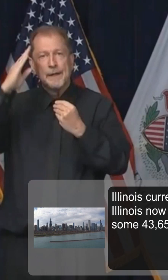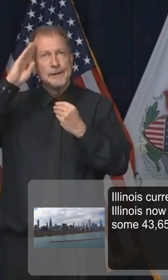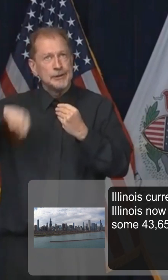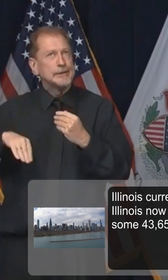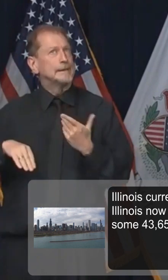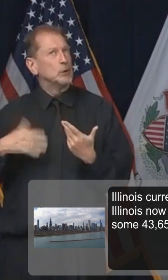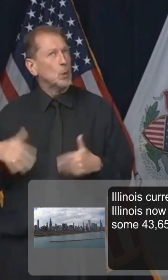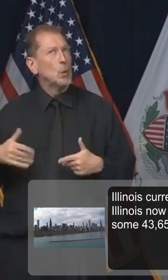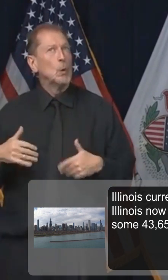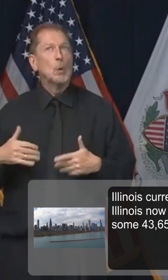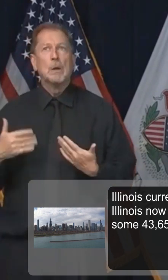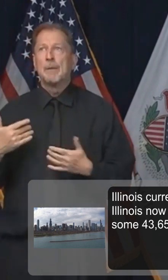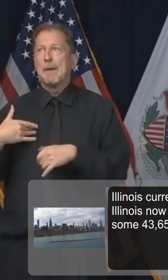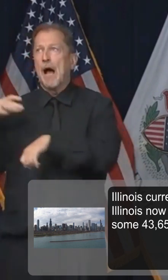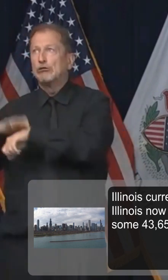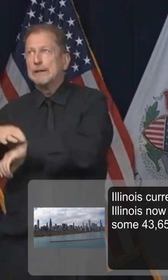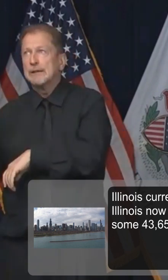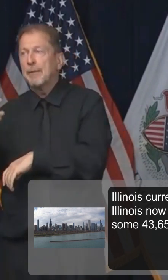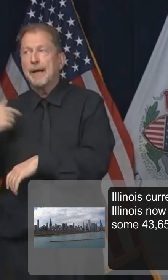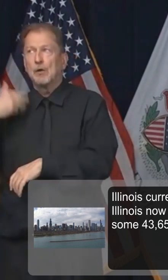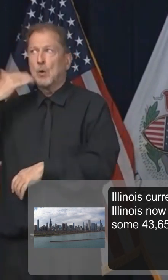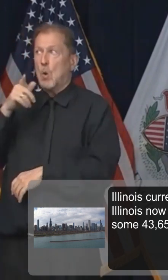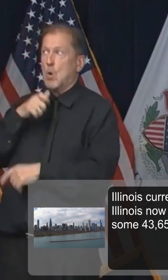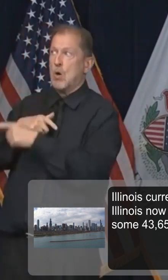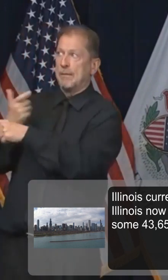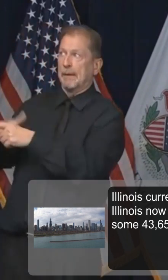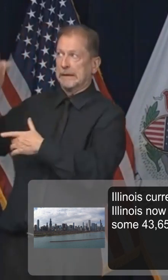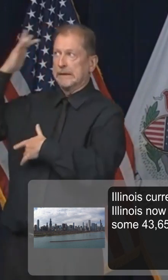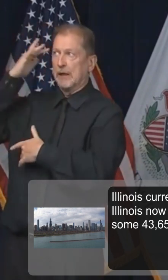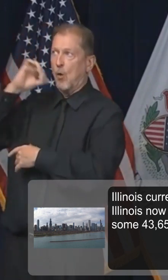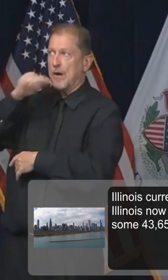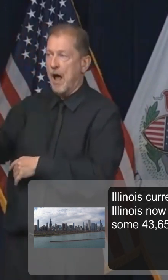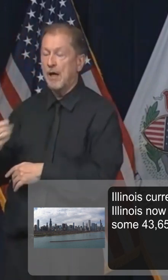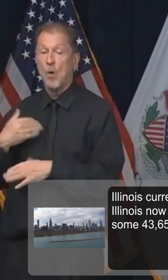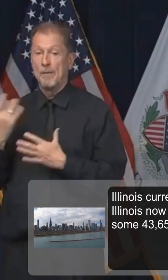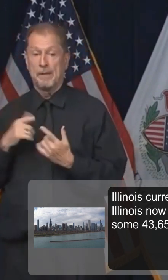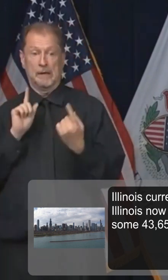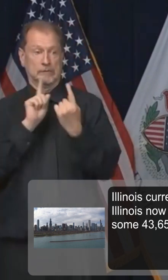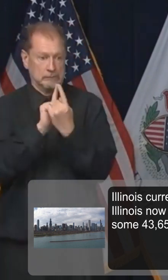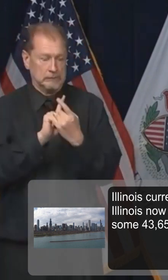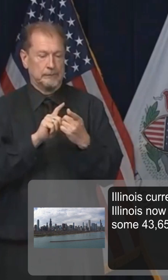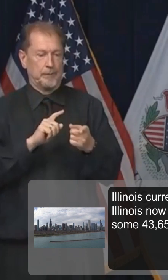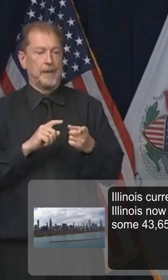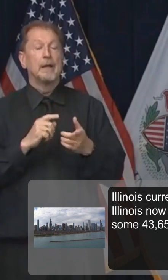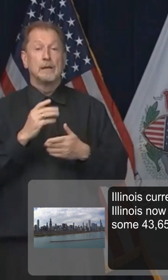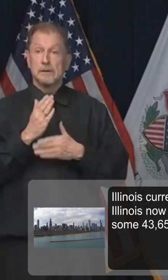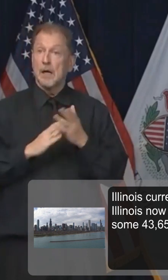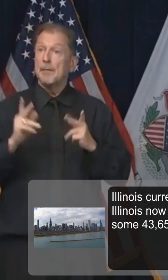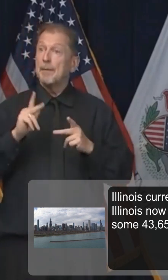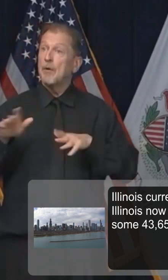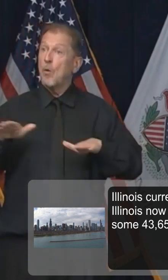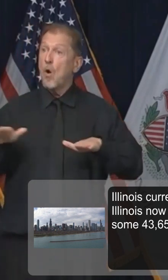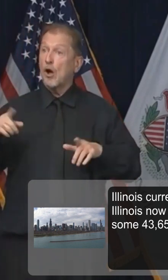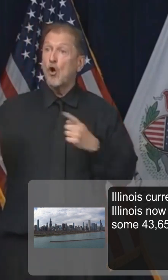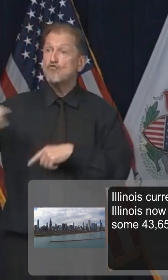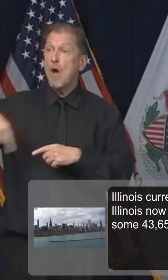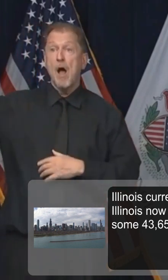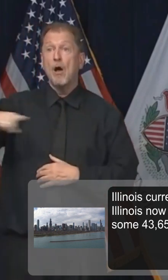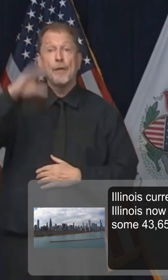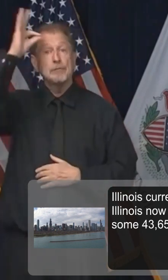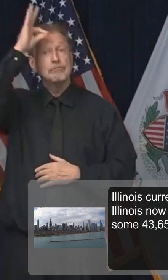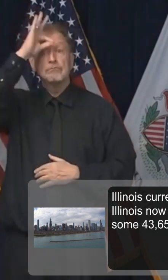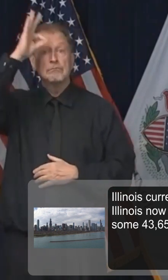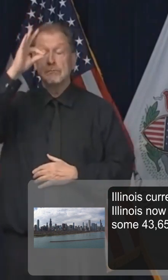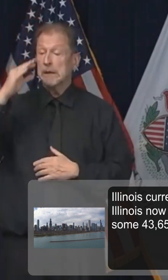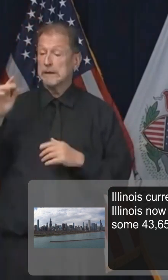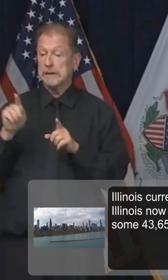that they're going to interact with the public. They don't know who has it. Many people have it and are walking around with it and don't know they have it because